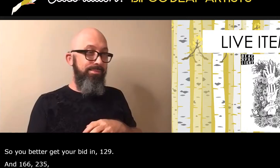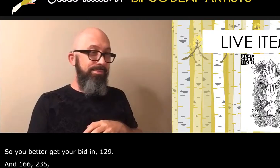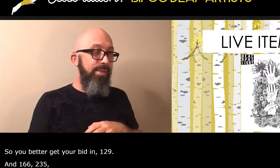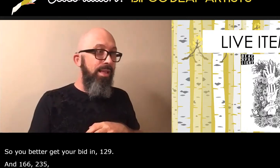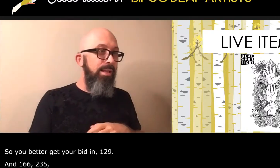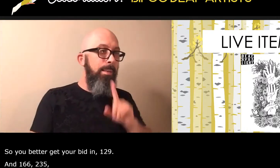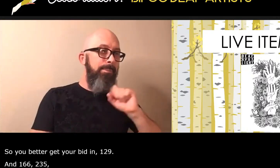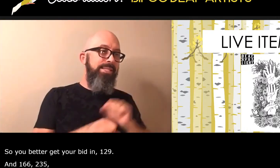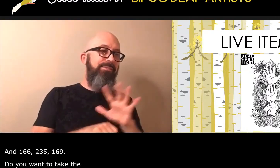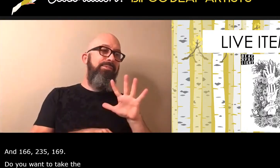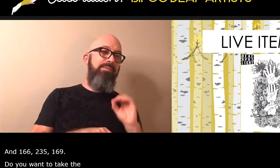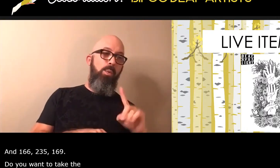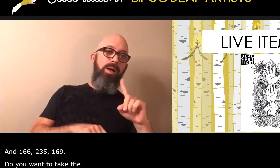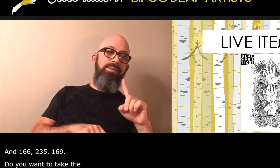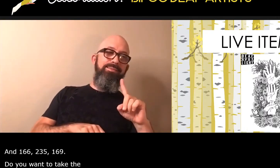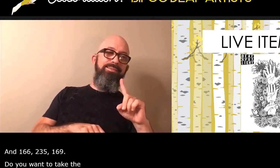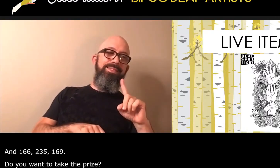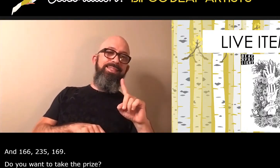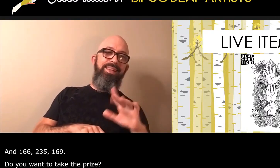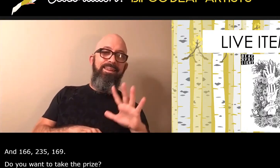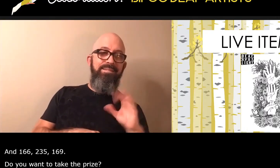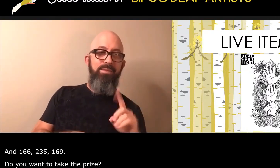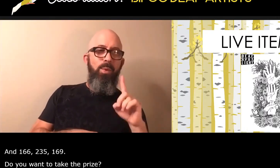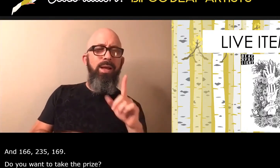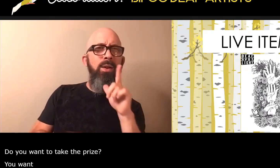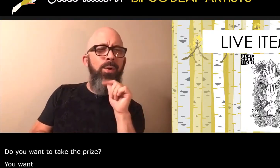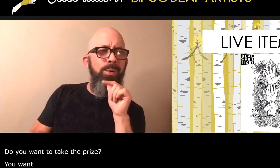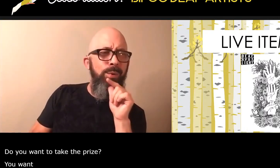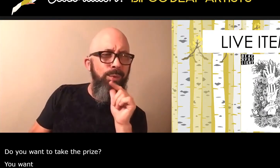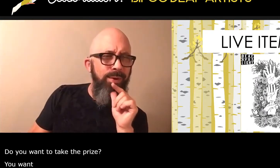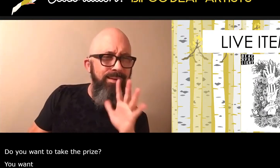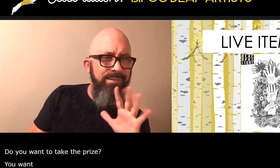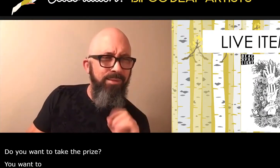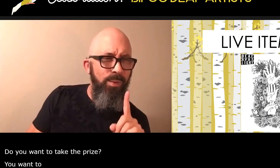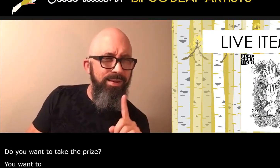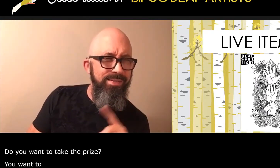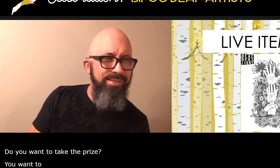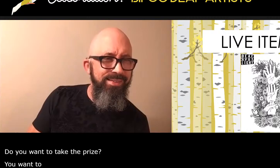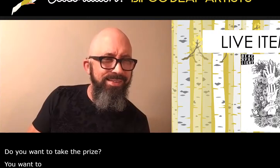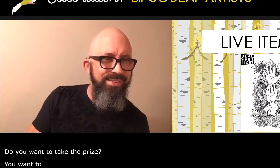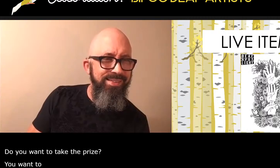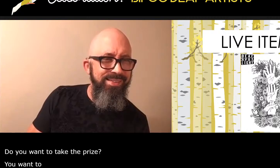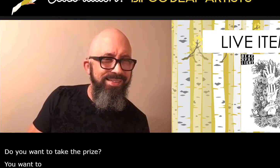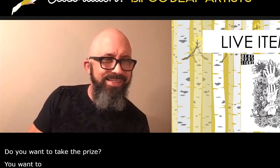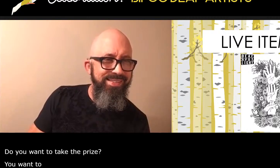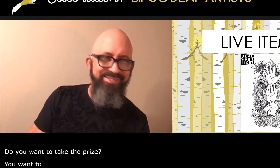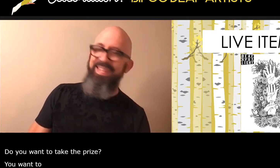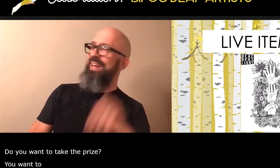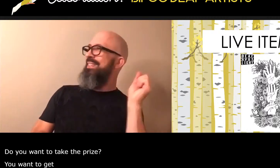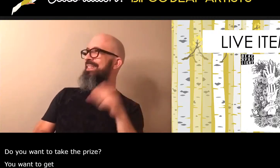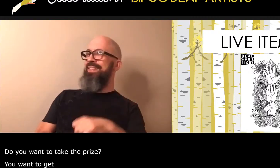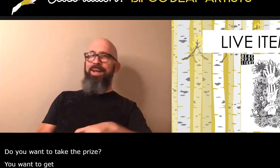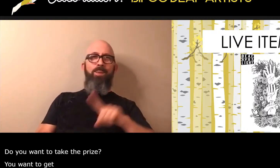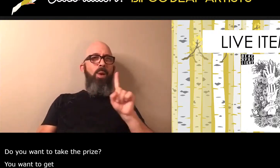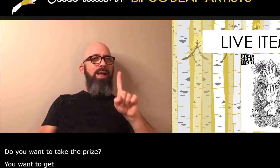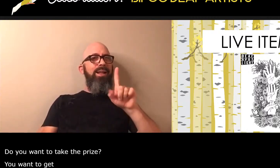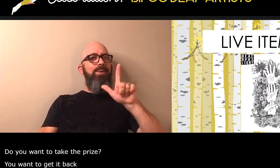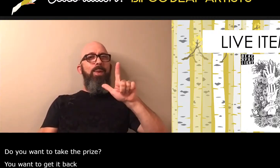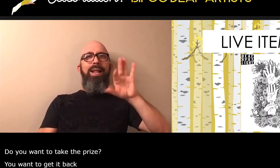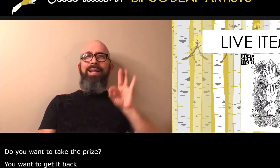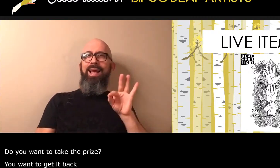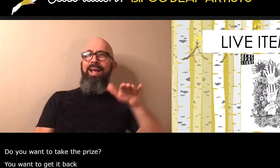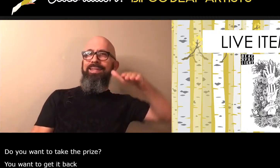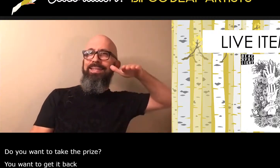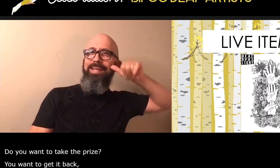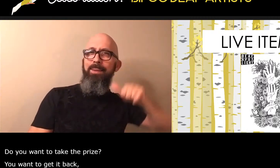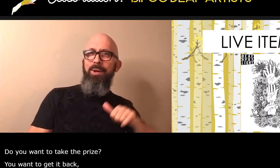get back from 166? We're at $501. Which bidder was that?